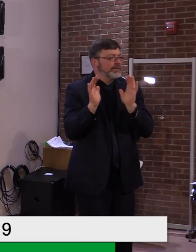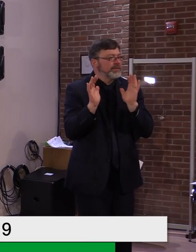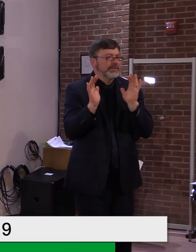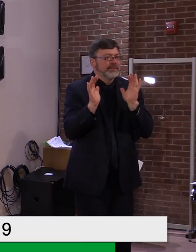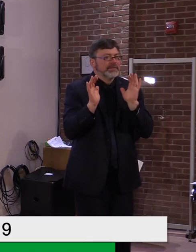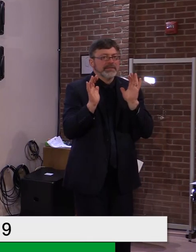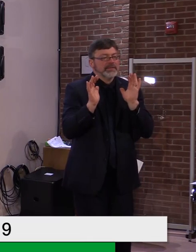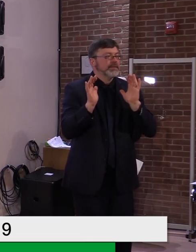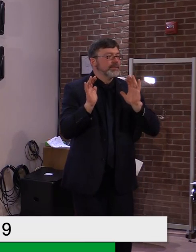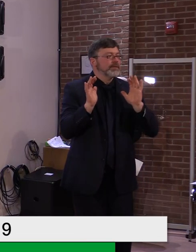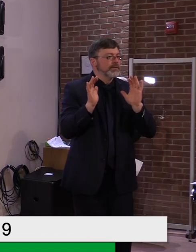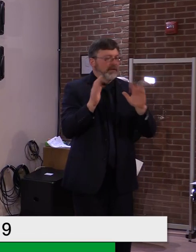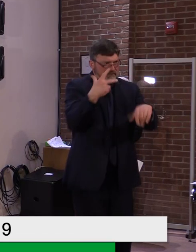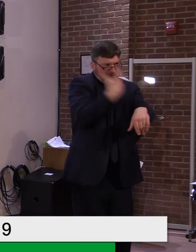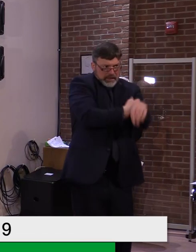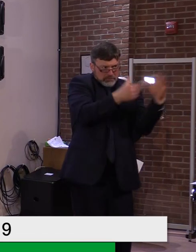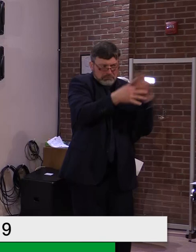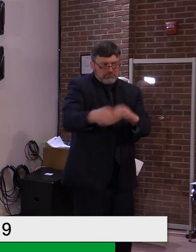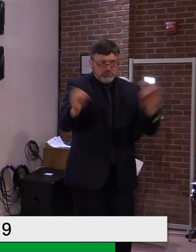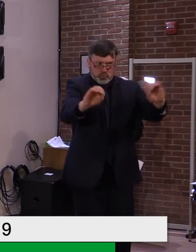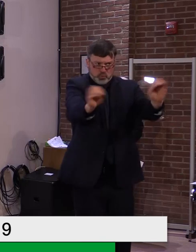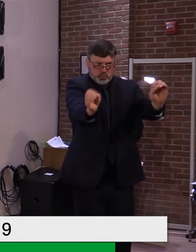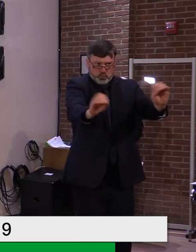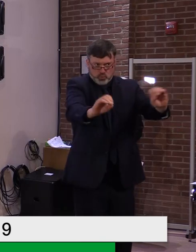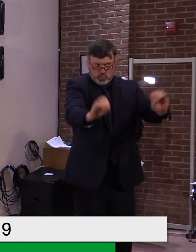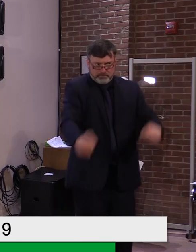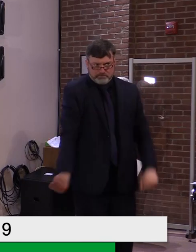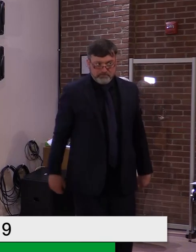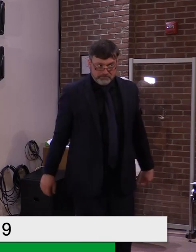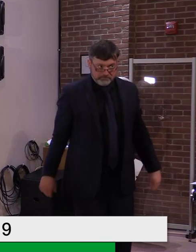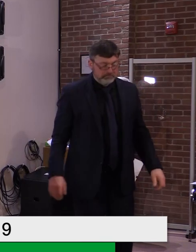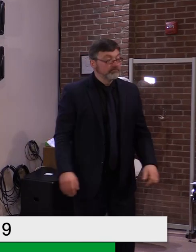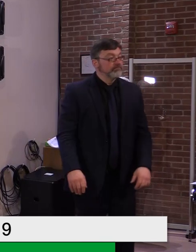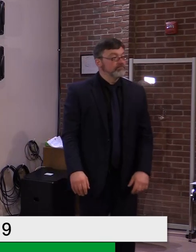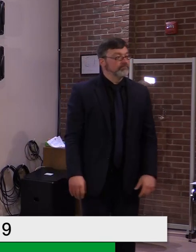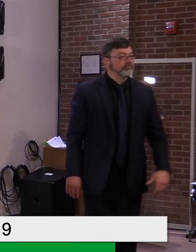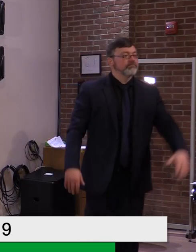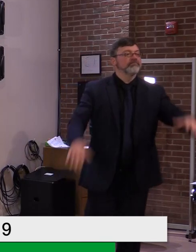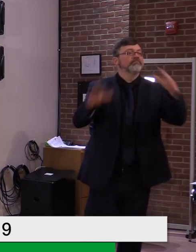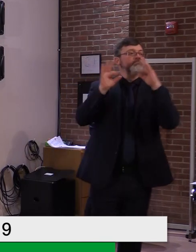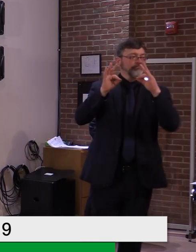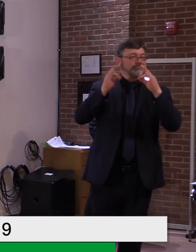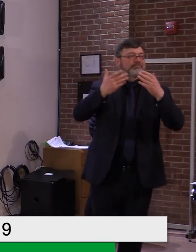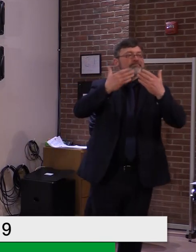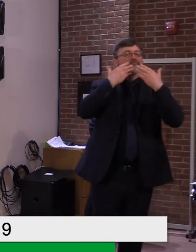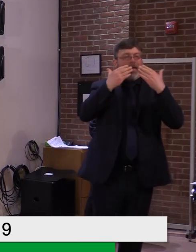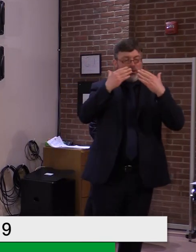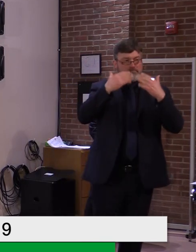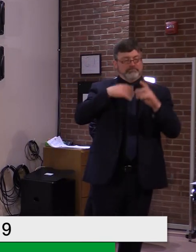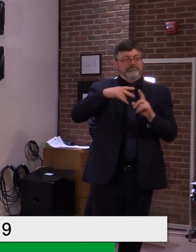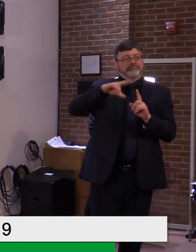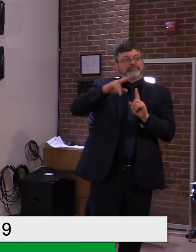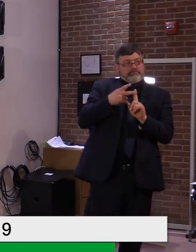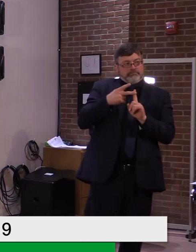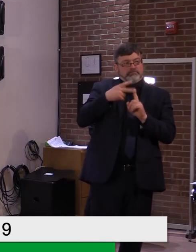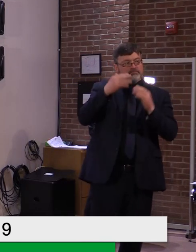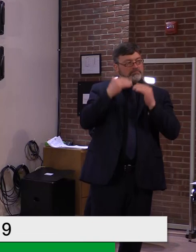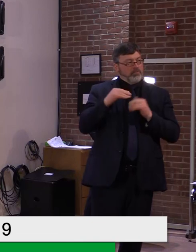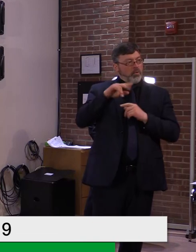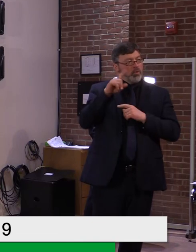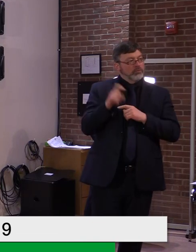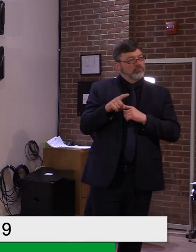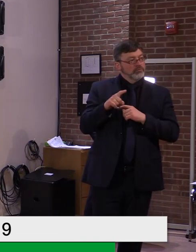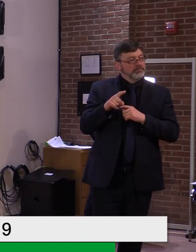Okay, thank you. Excellent. And a second question. The latest K through 12 schools report